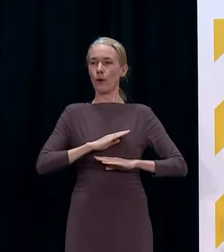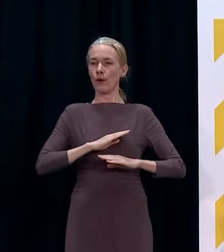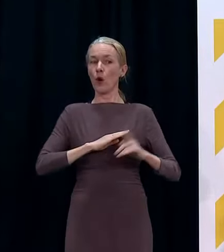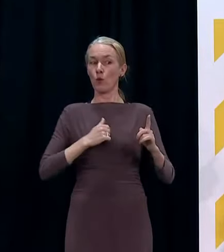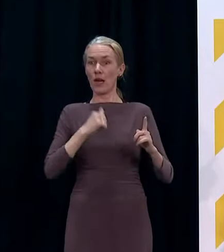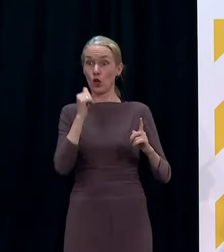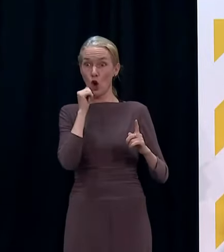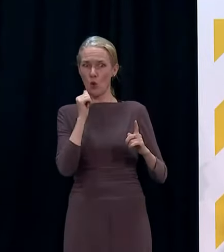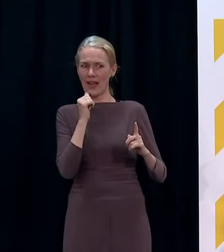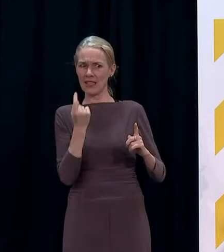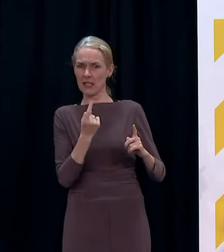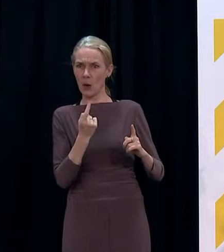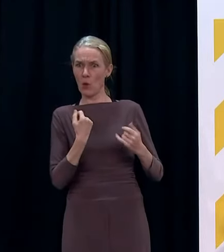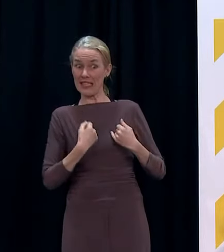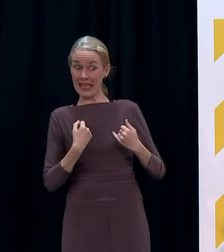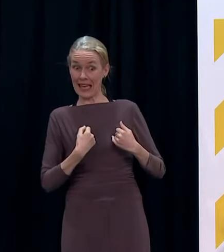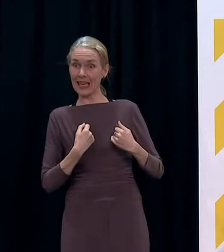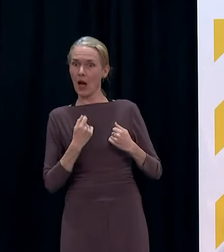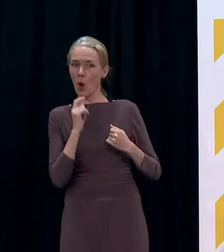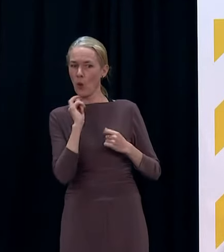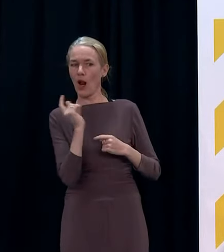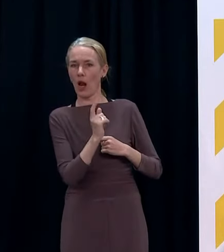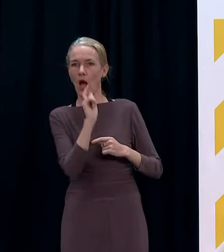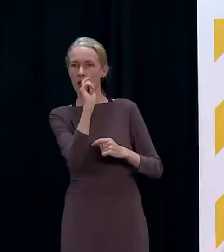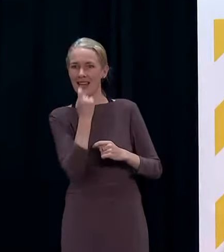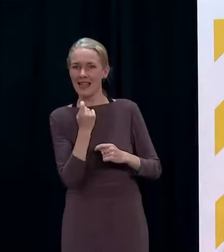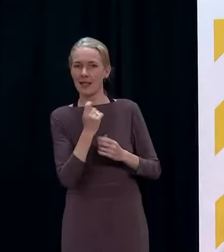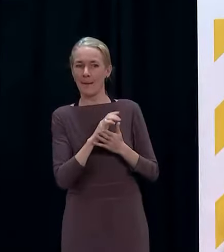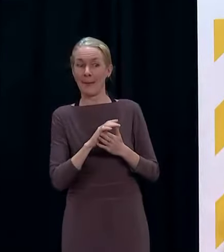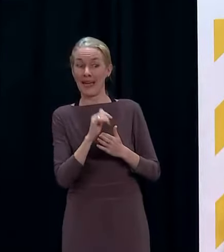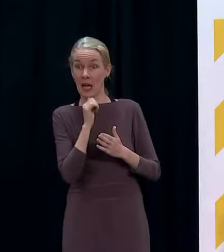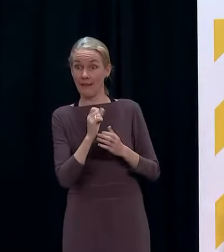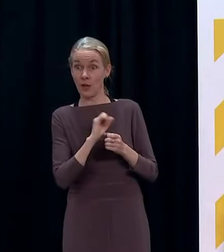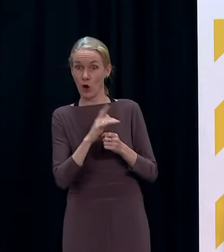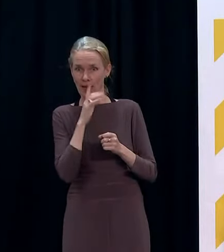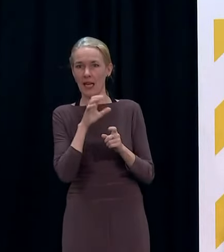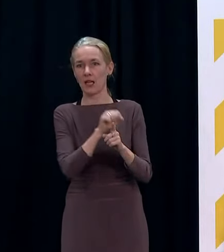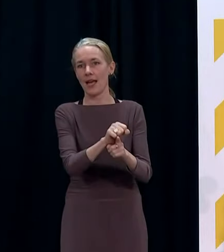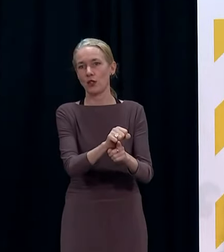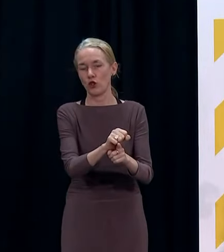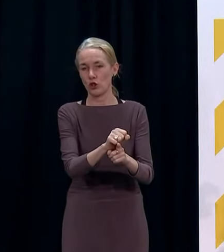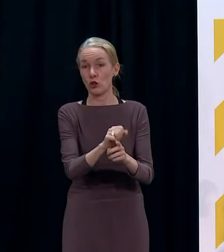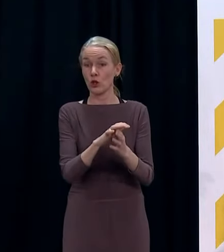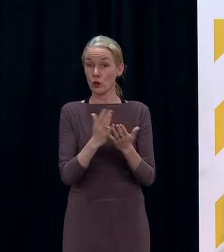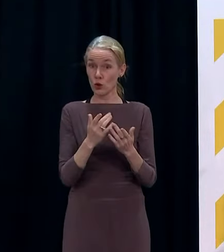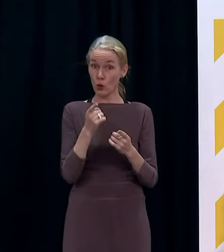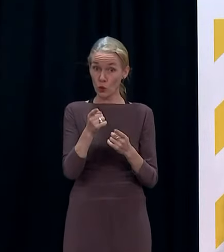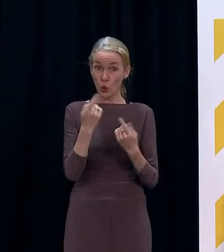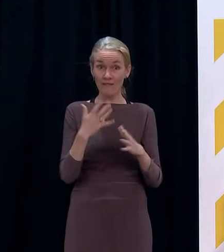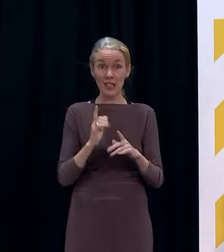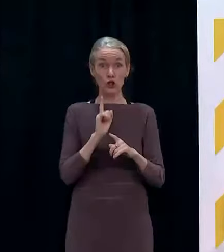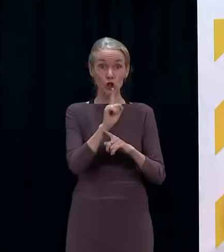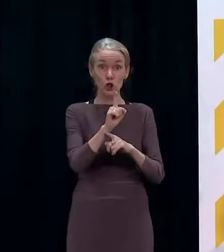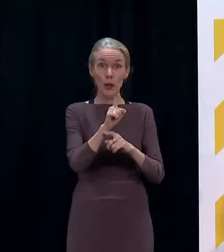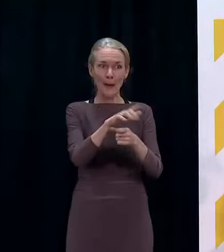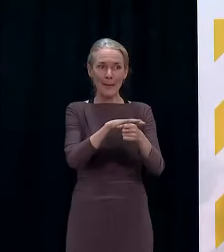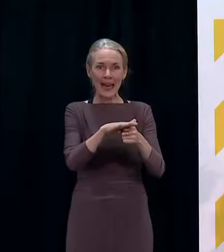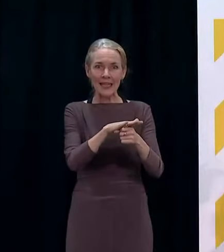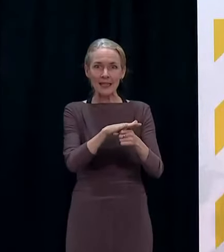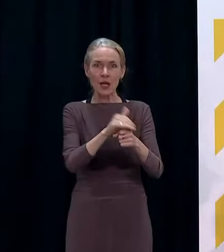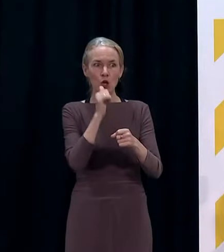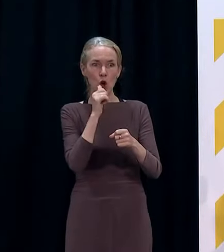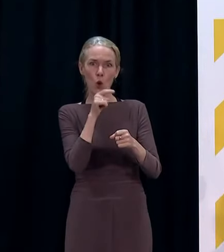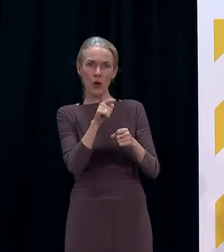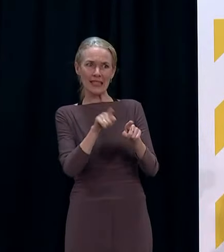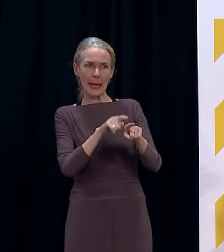Zealand, get a test. And of course, if you have been at a location of interest, it's very important that you isolate within your bubble and